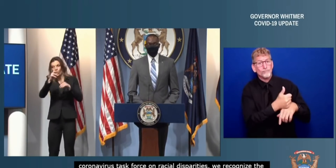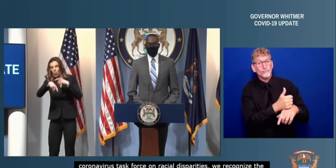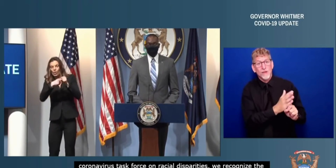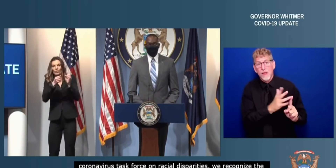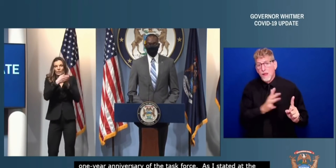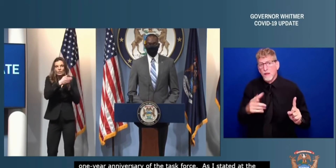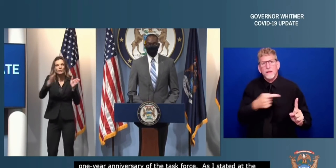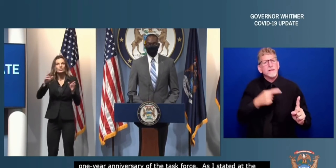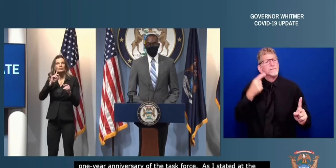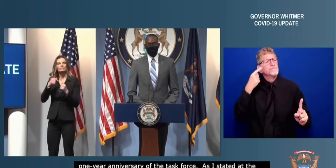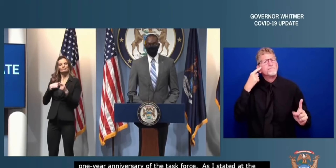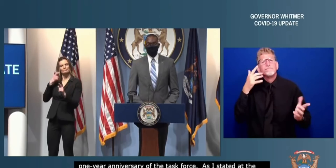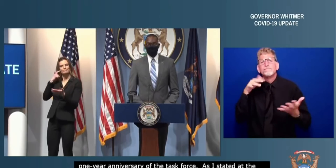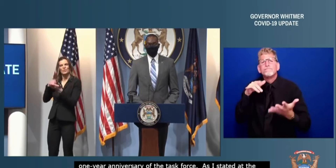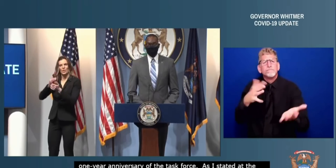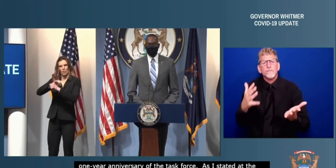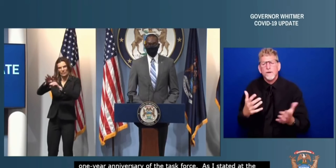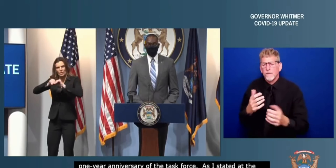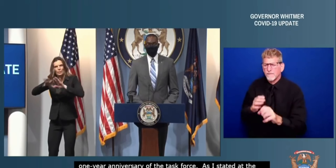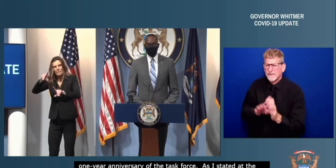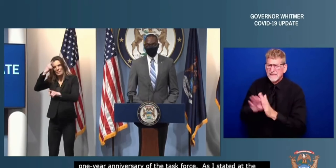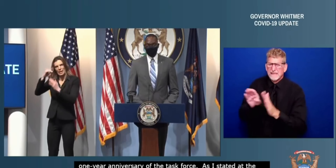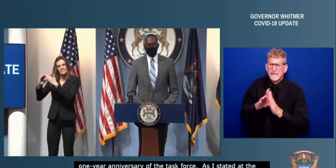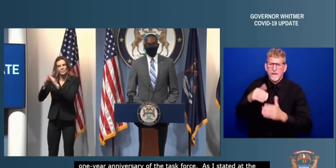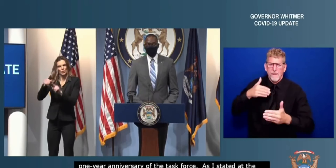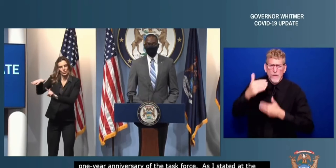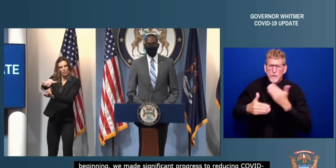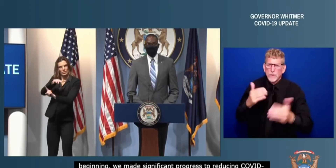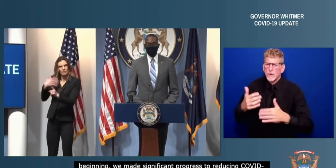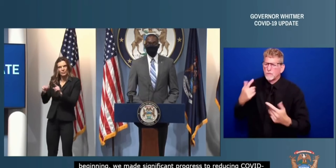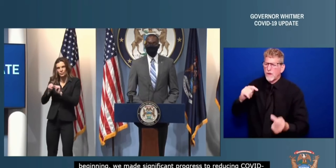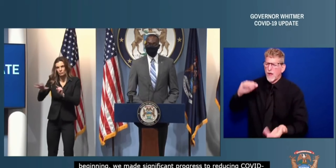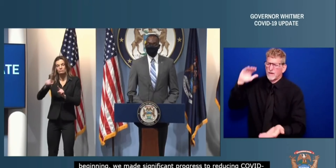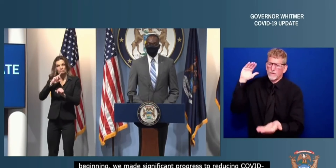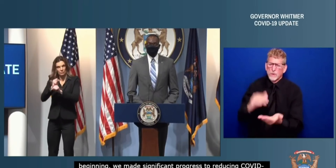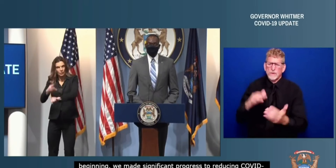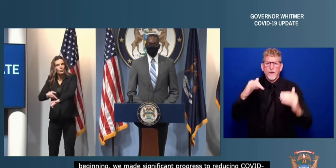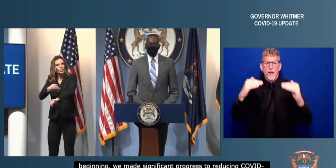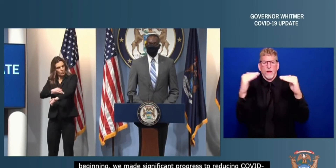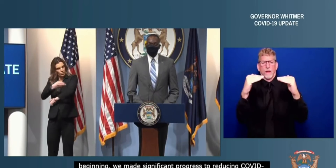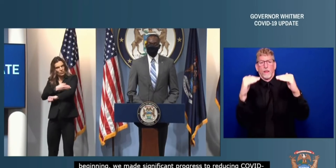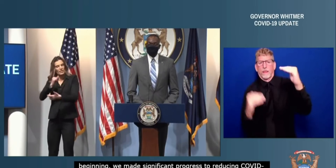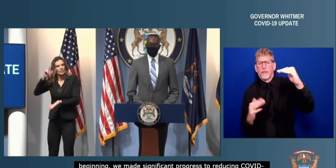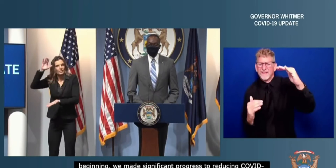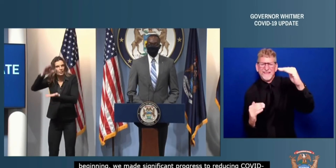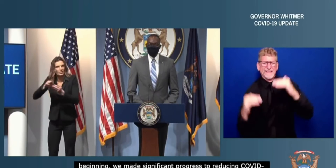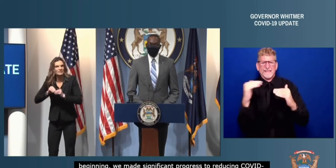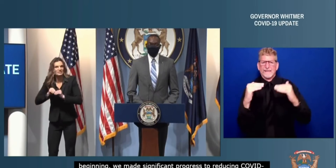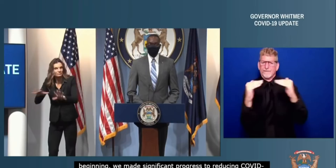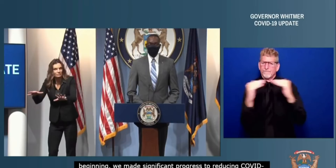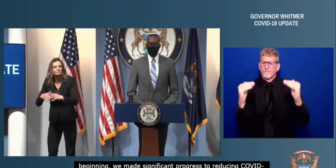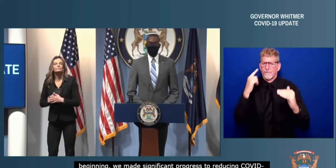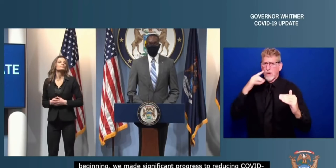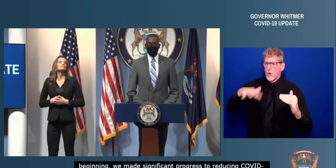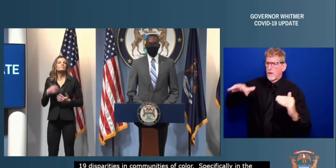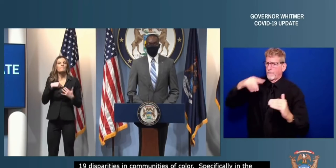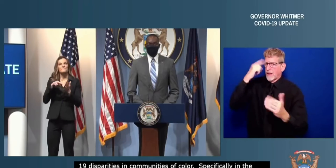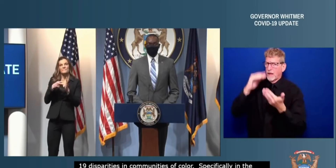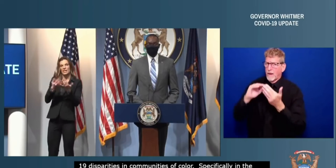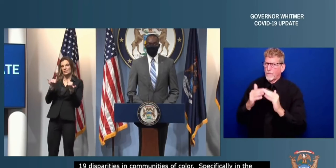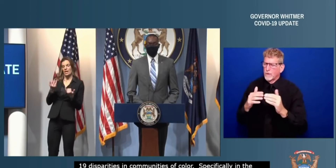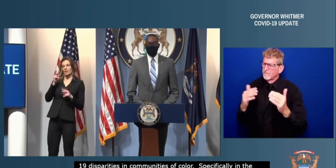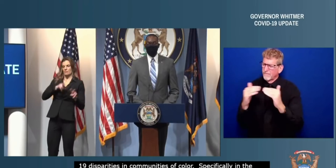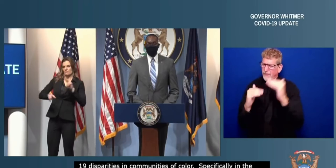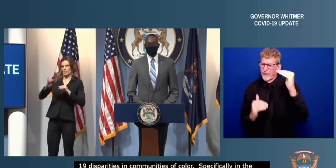disparities in communities of color, specifically in the black community in particular. But we recognize that our work must continue to address